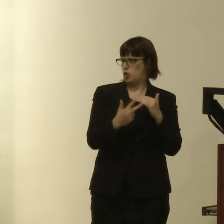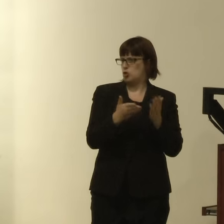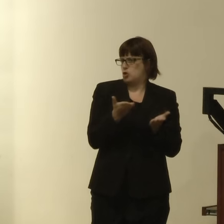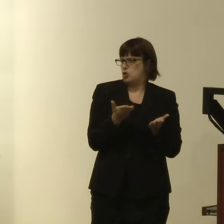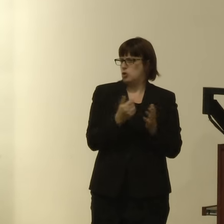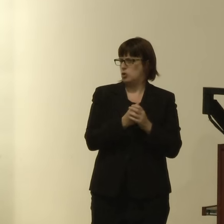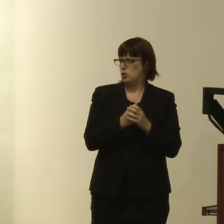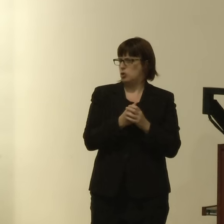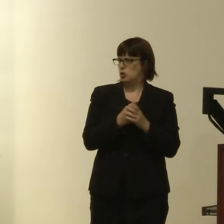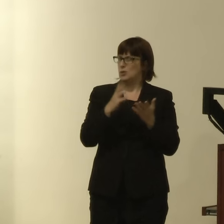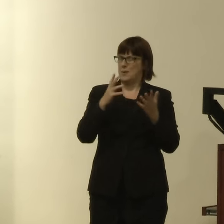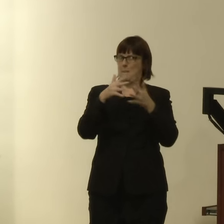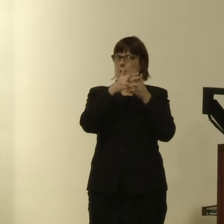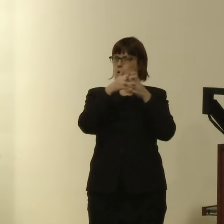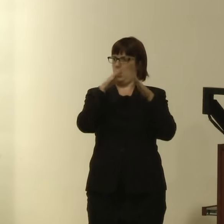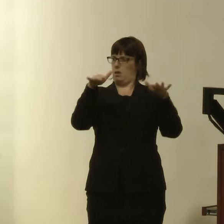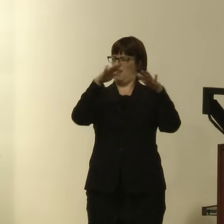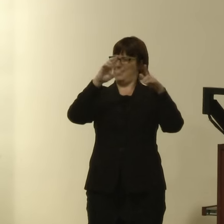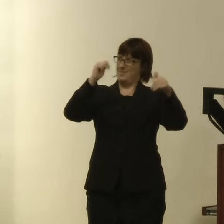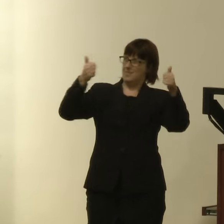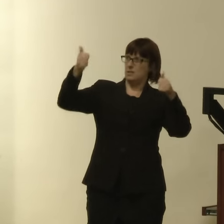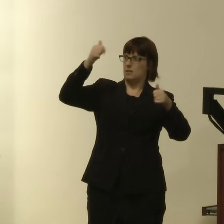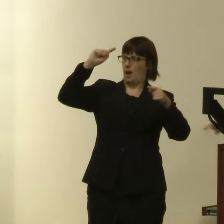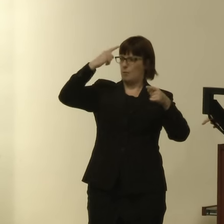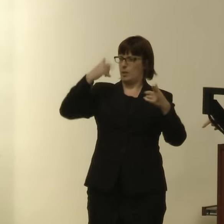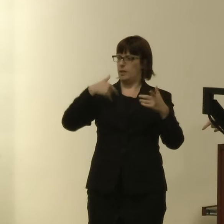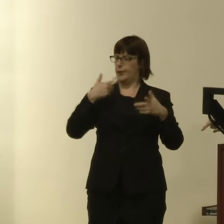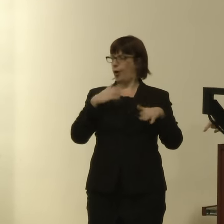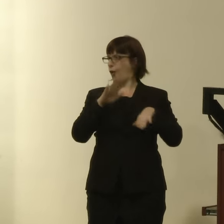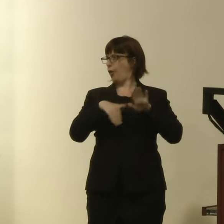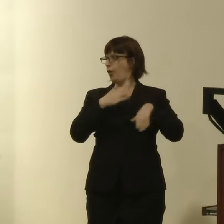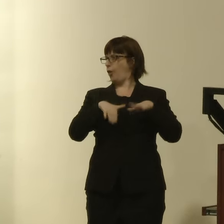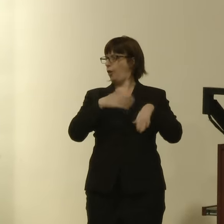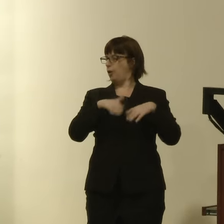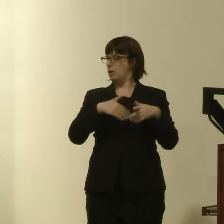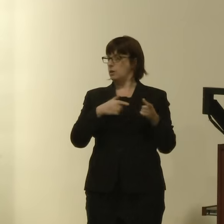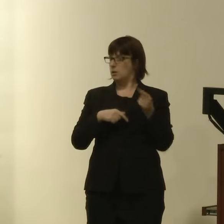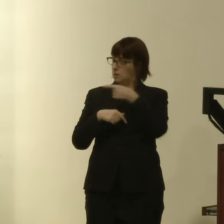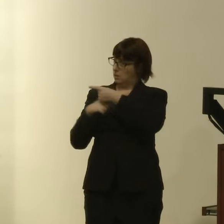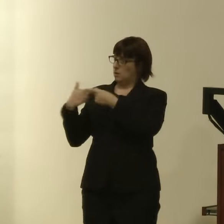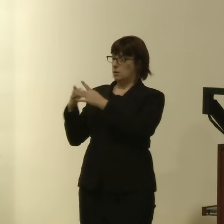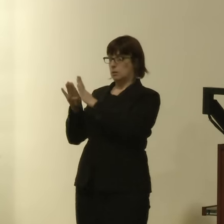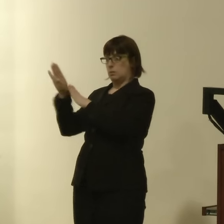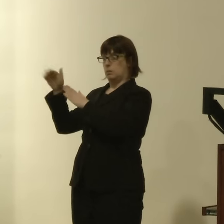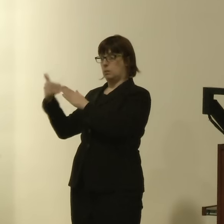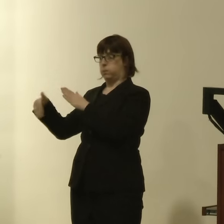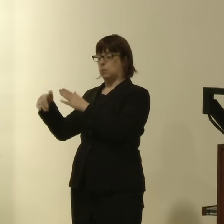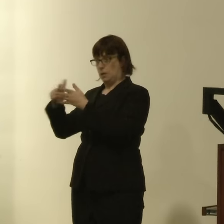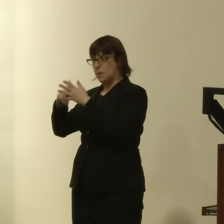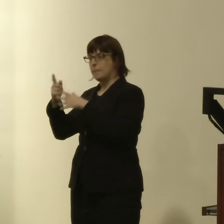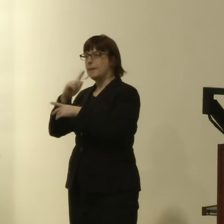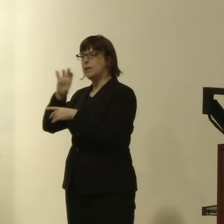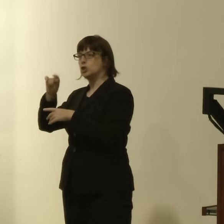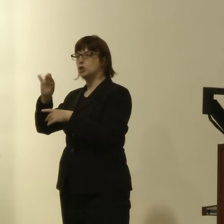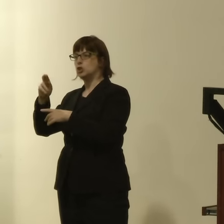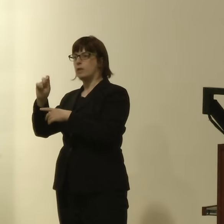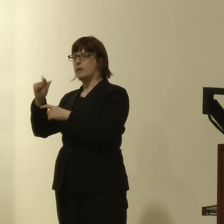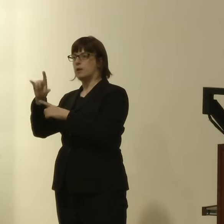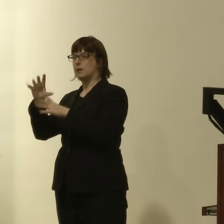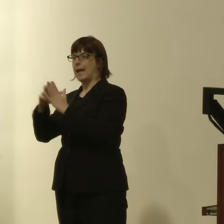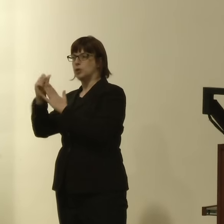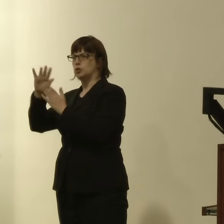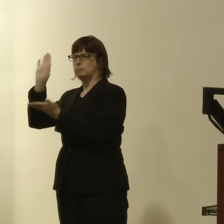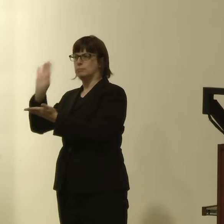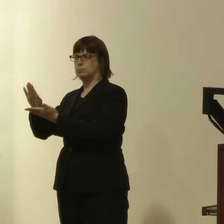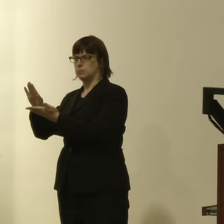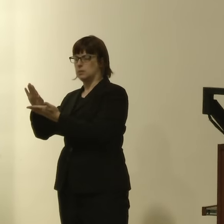health act together. So they will also see a decline in cervical cancer, right? But what they've seen now is the lines are crossing. If